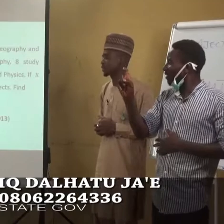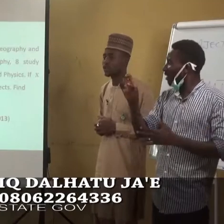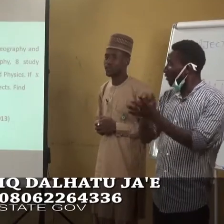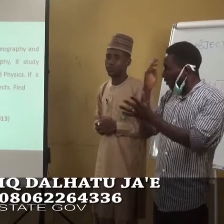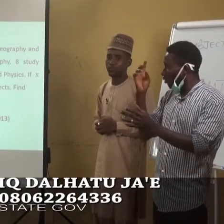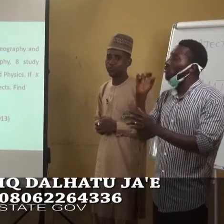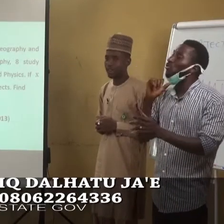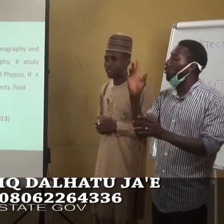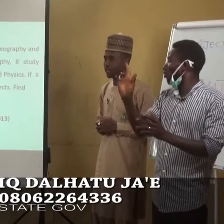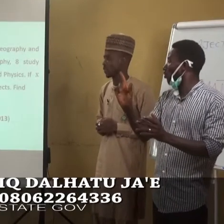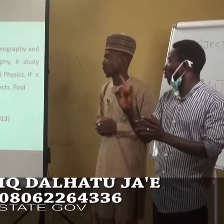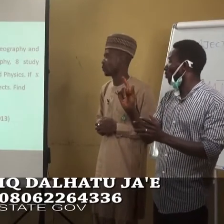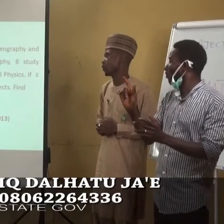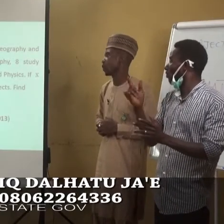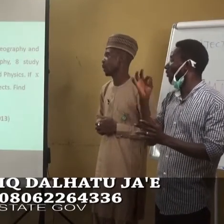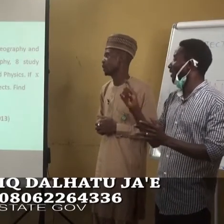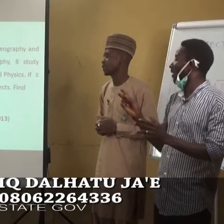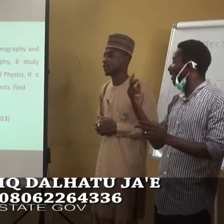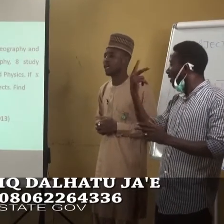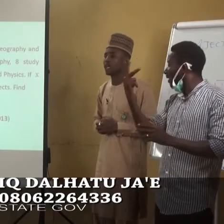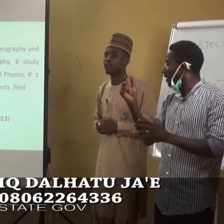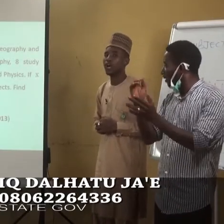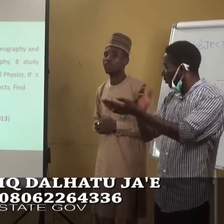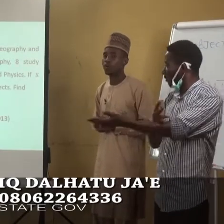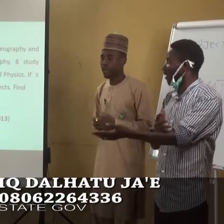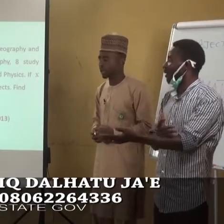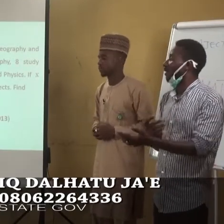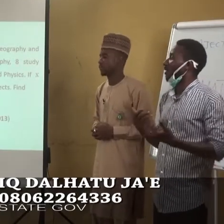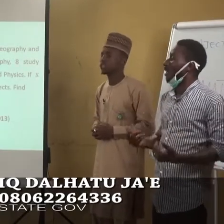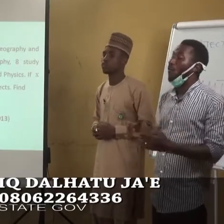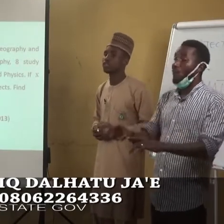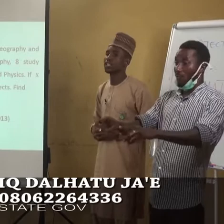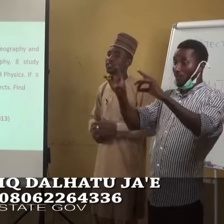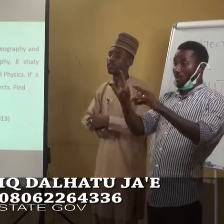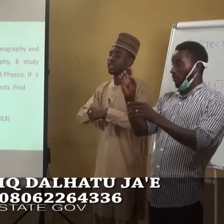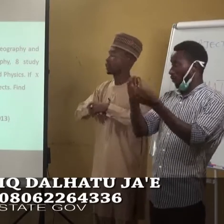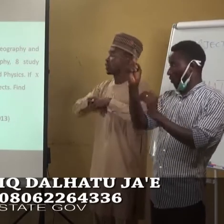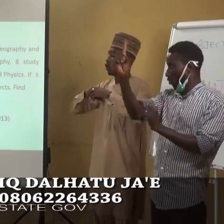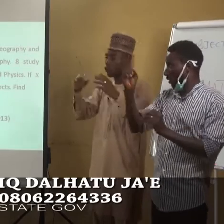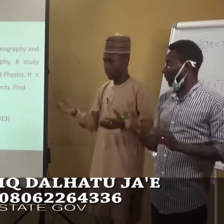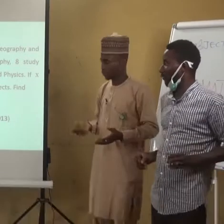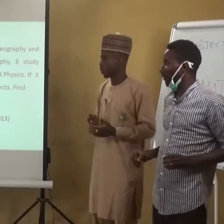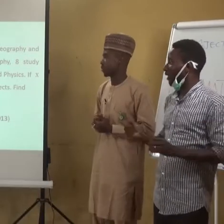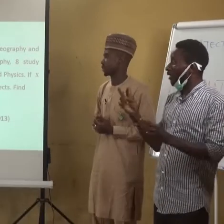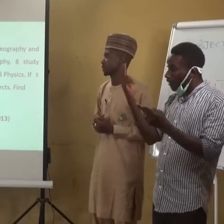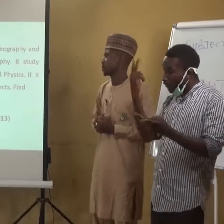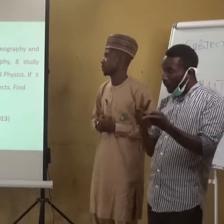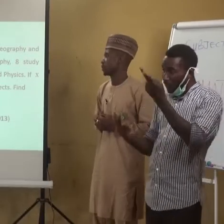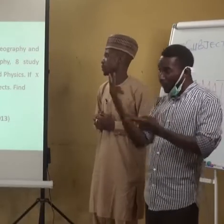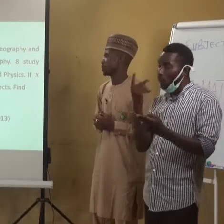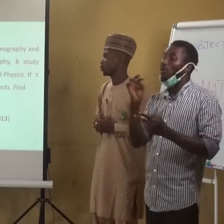subjects, find, Roman figure 1, the value of X, that is those that study all the 3